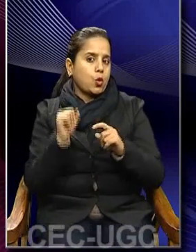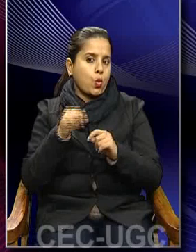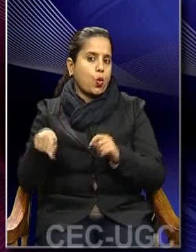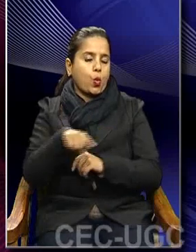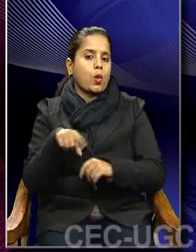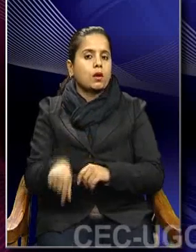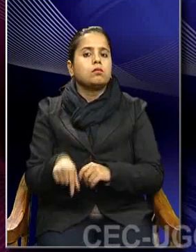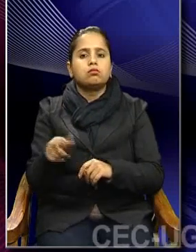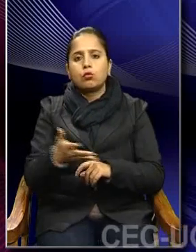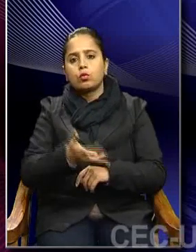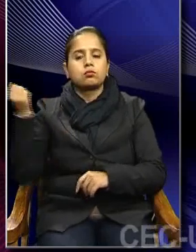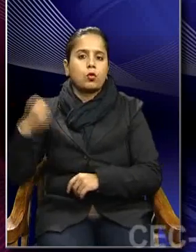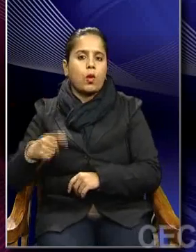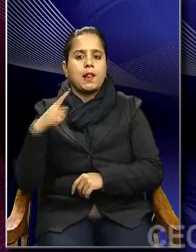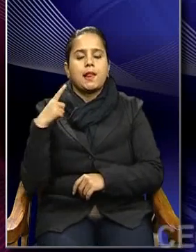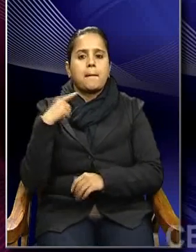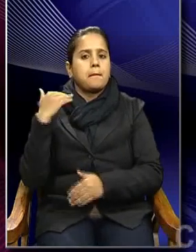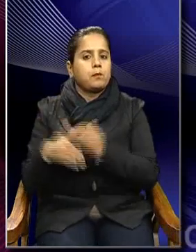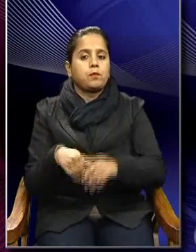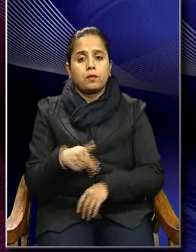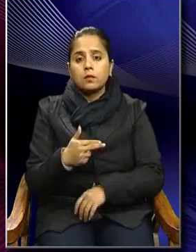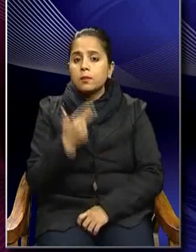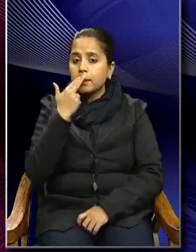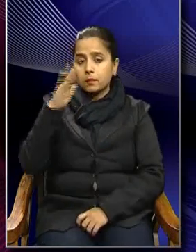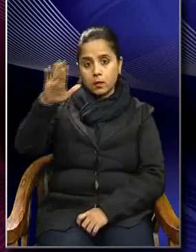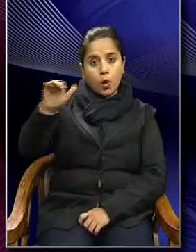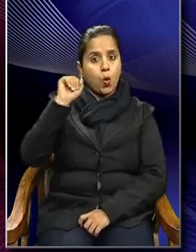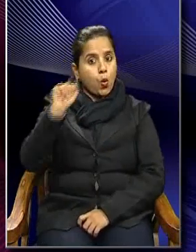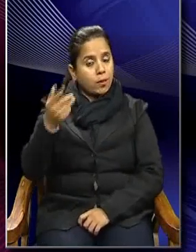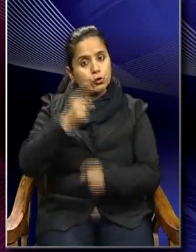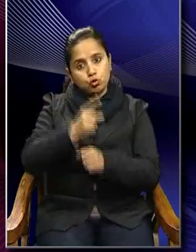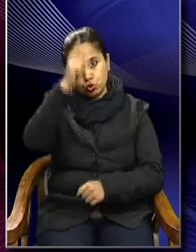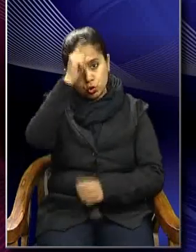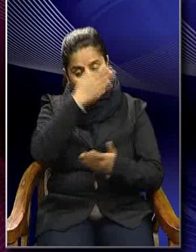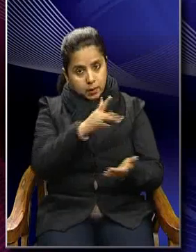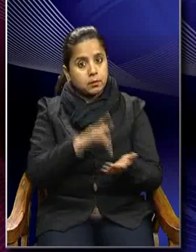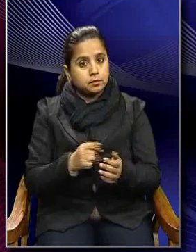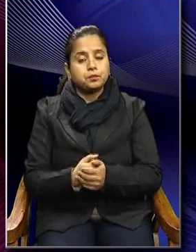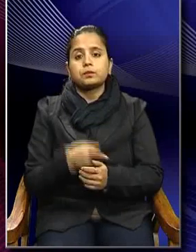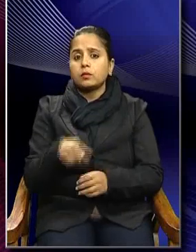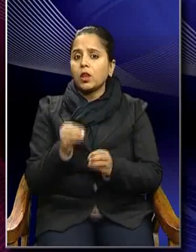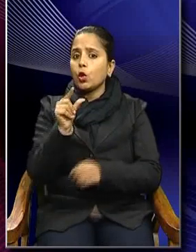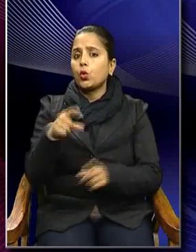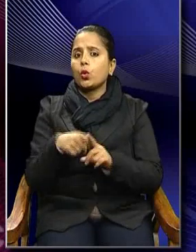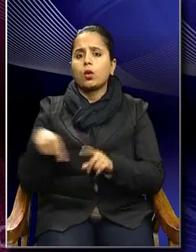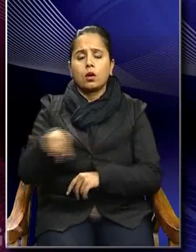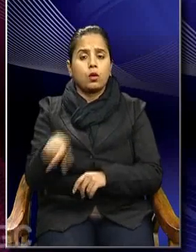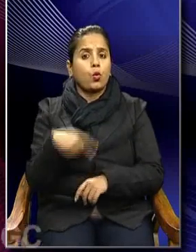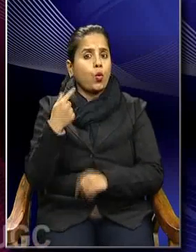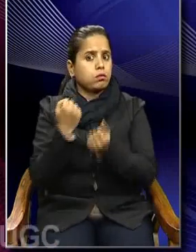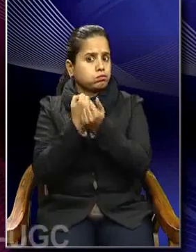takes over under the leadership of Hitler in Germany. In Britain, the liberals